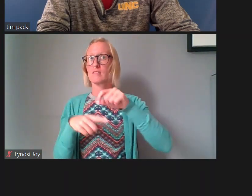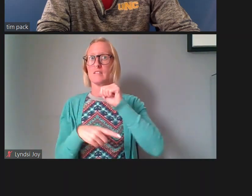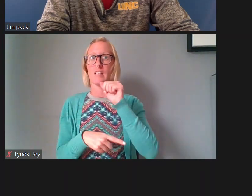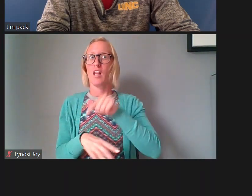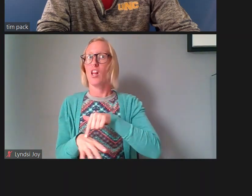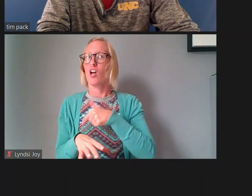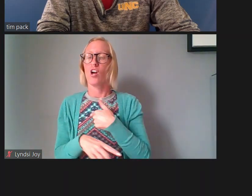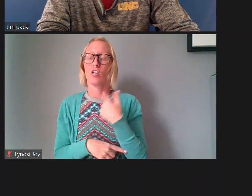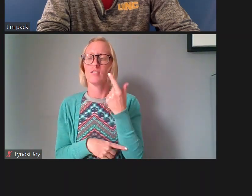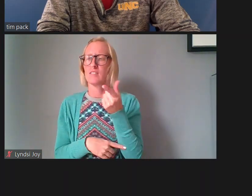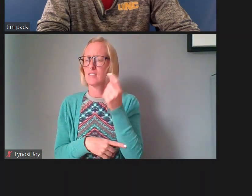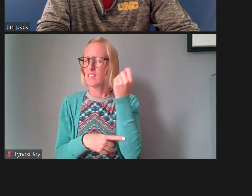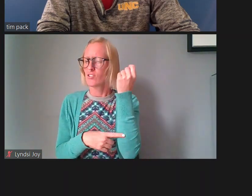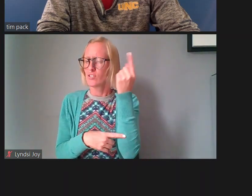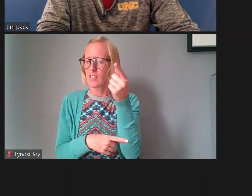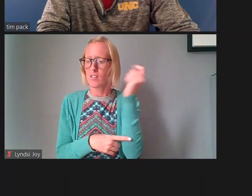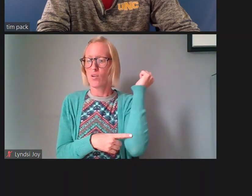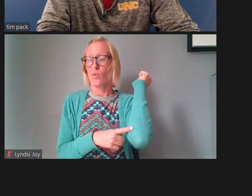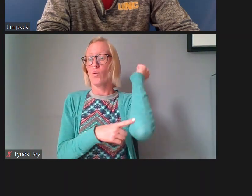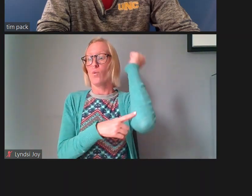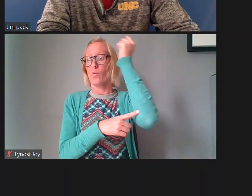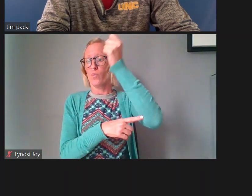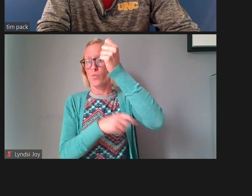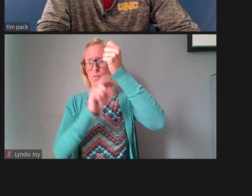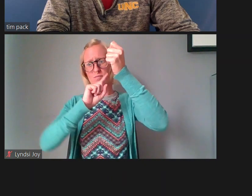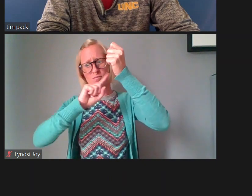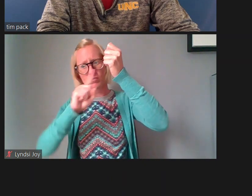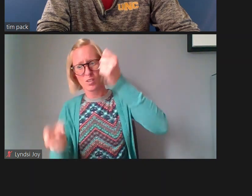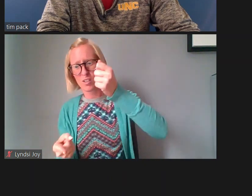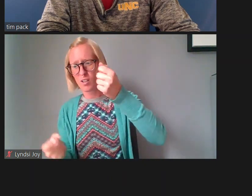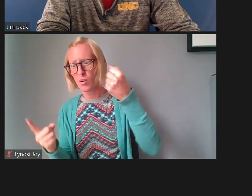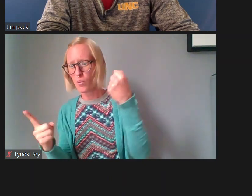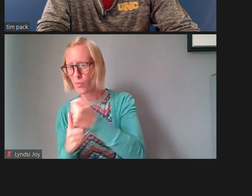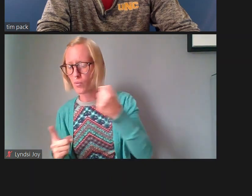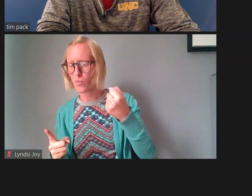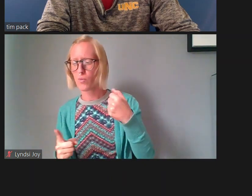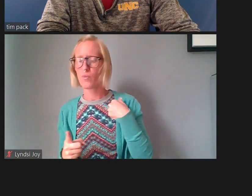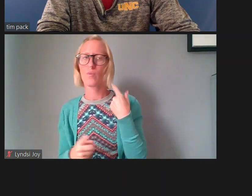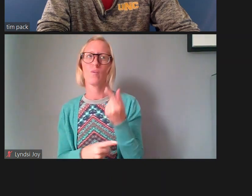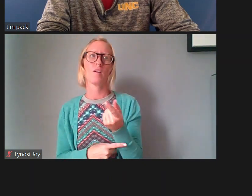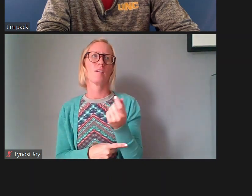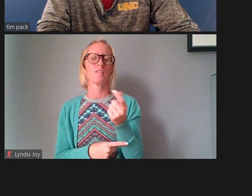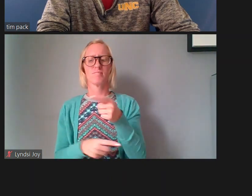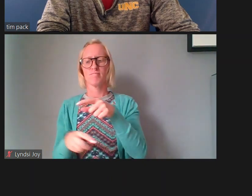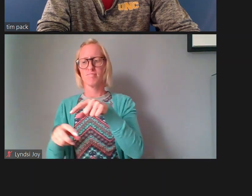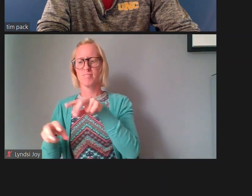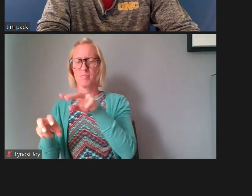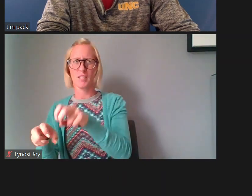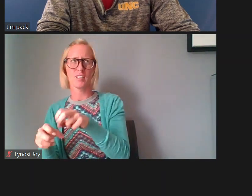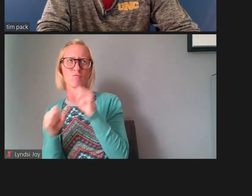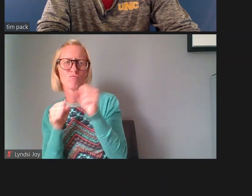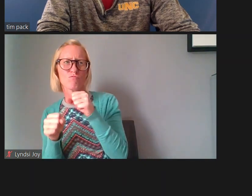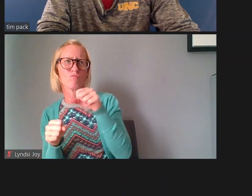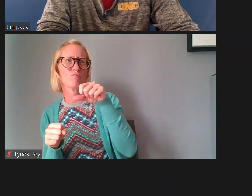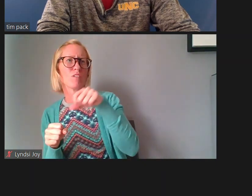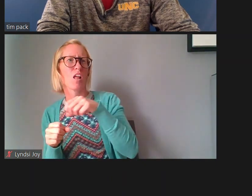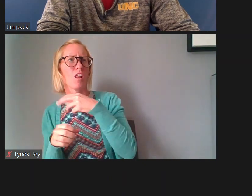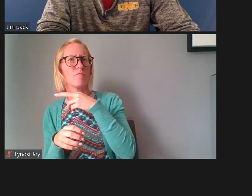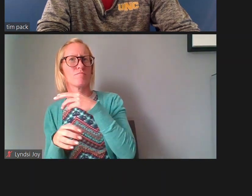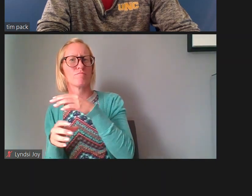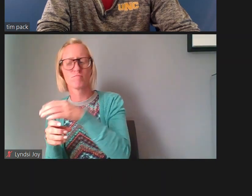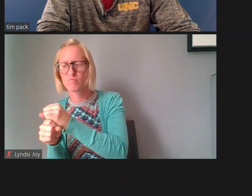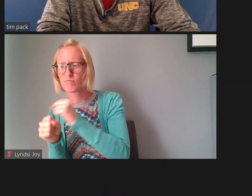an enormity the downward stroke would be. Then the piglet tore loose from the creepers and scurried into the